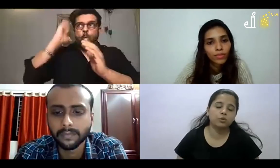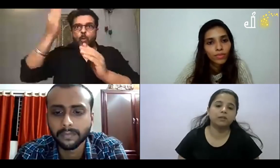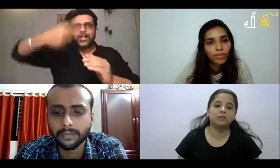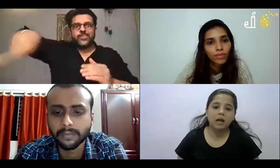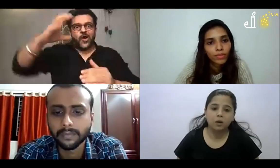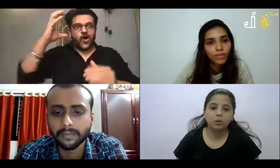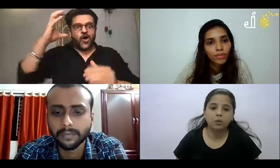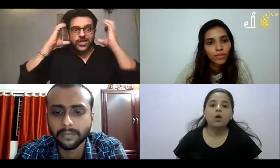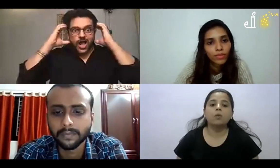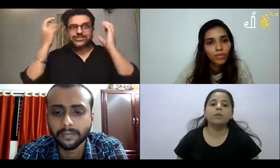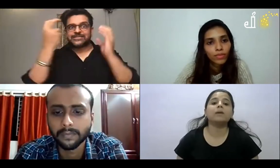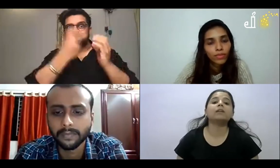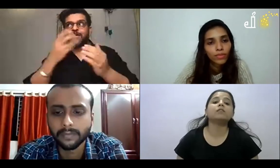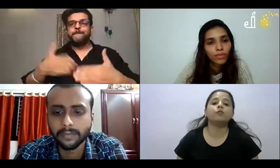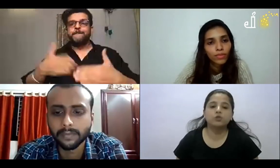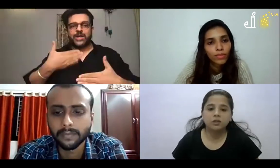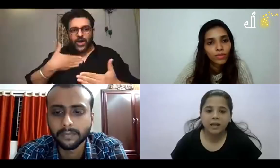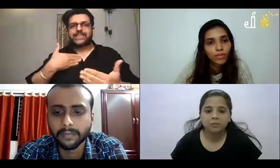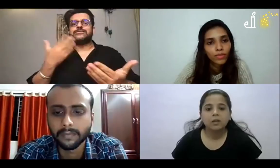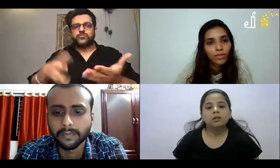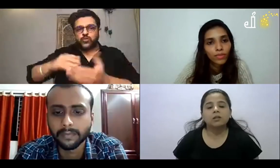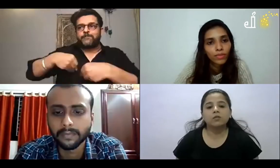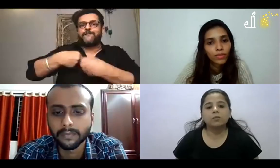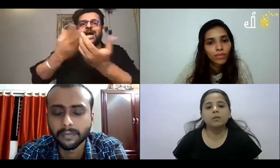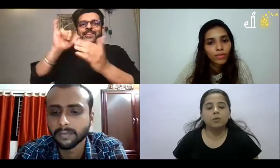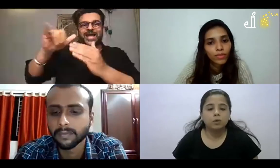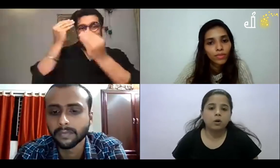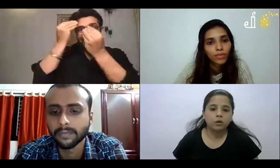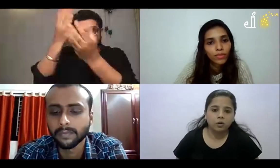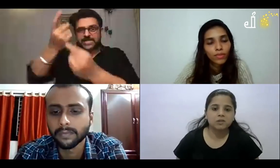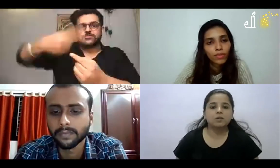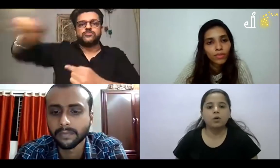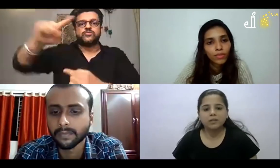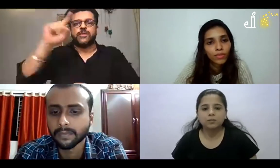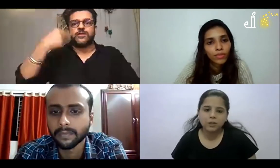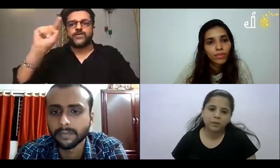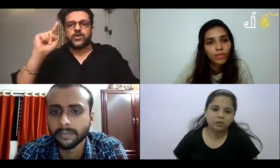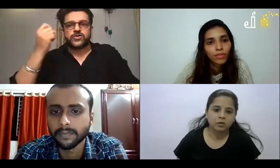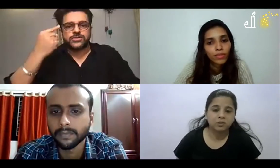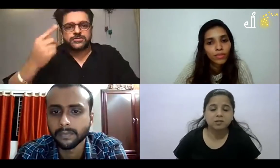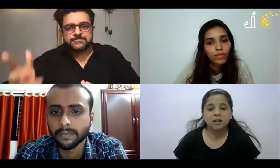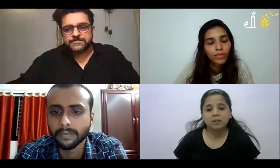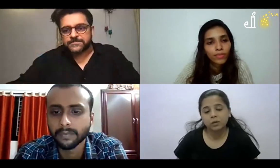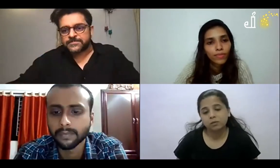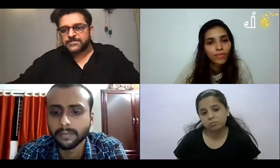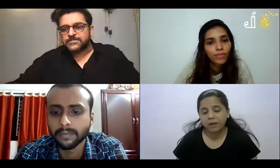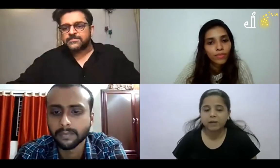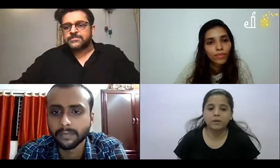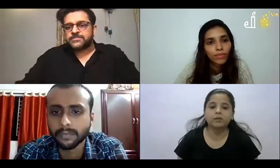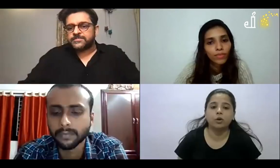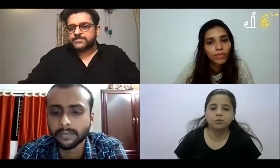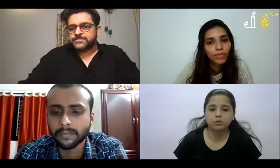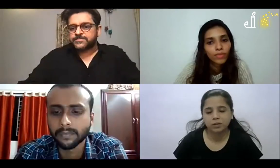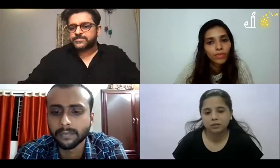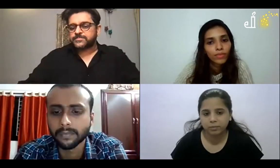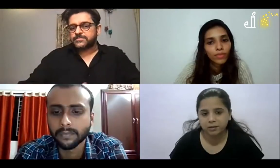been showing now, maybe in the future time, there would be more audiologists or the speech pathologists. They would might provide